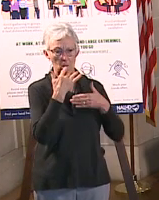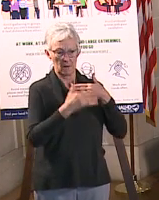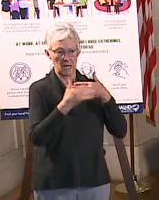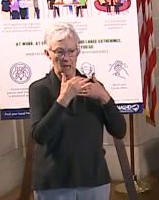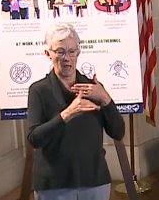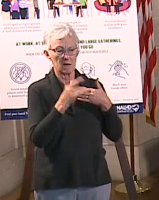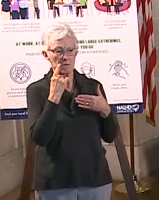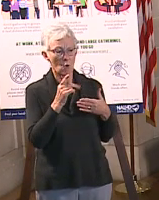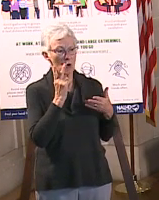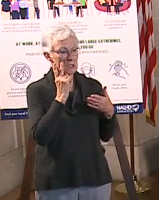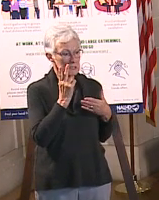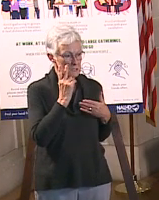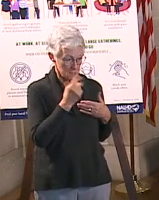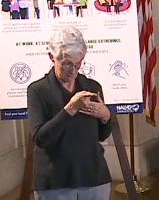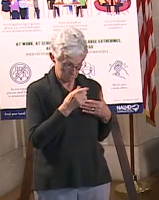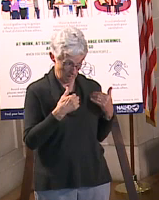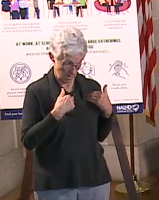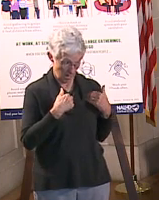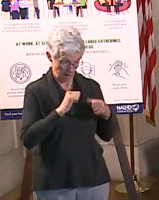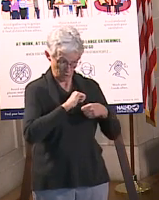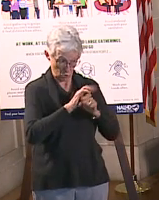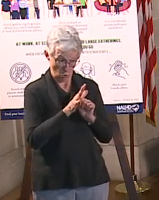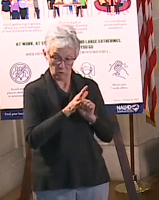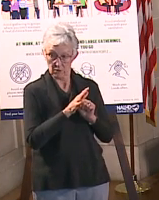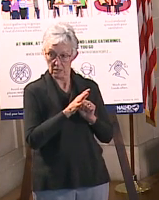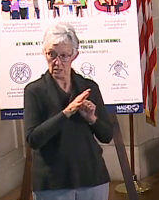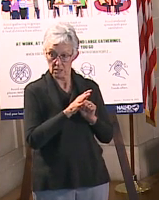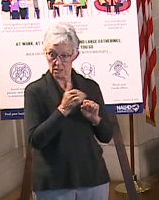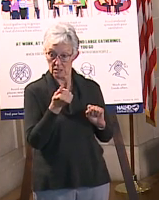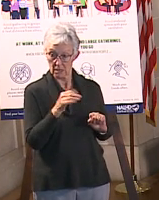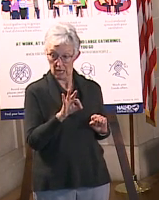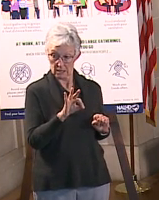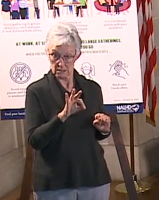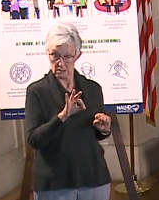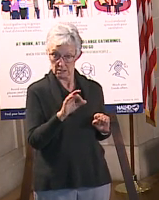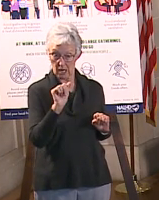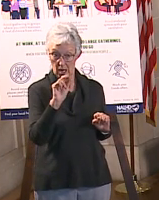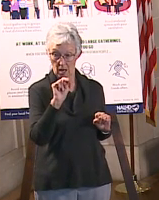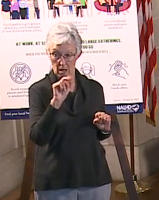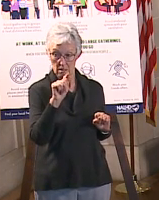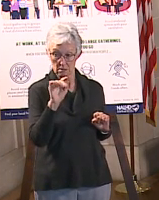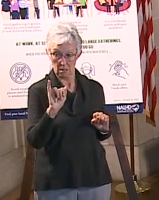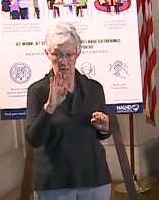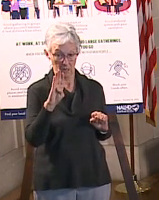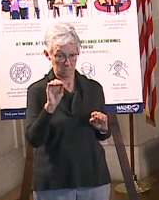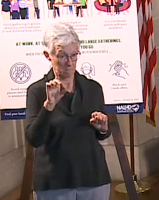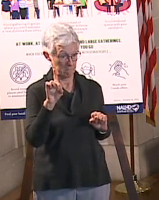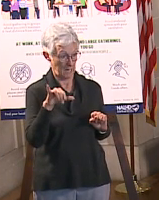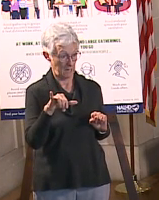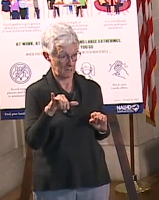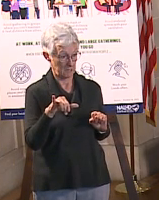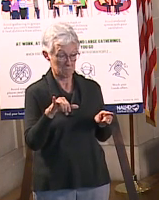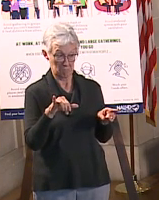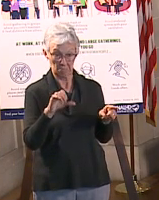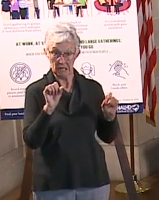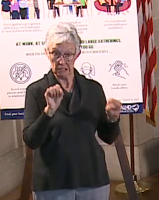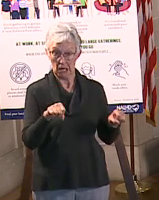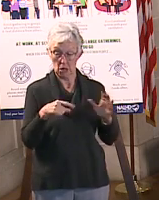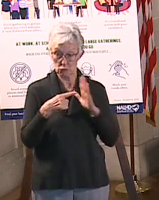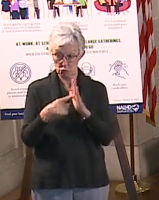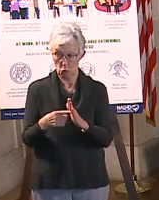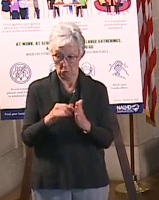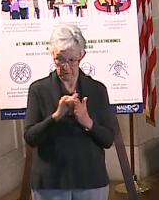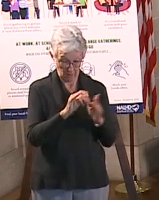of COVID-19 antibodies, which can potentially indicate whether the individual has been infected with